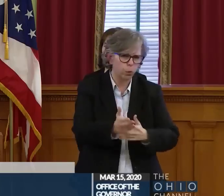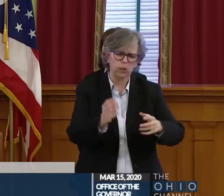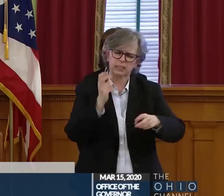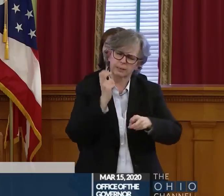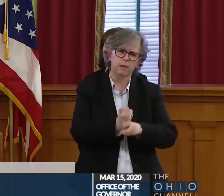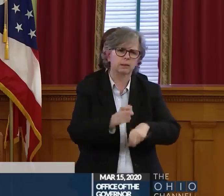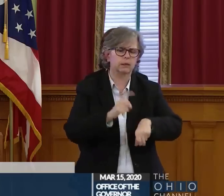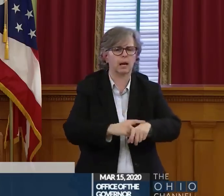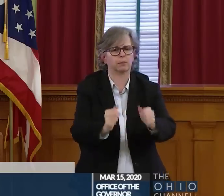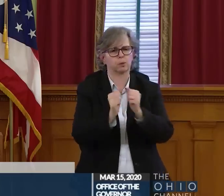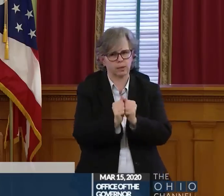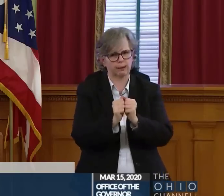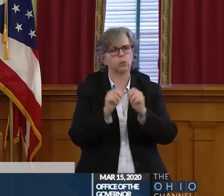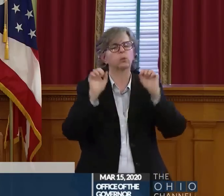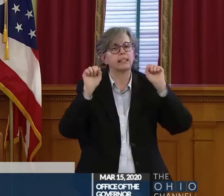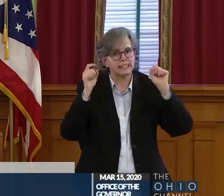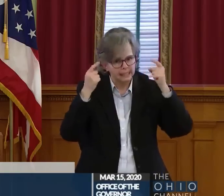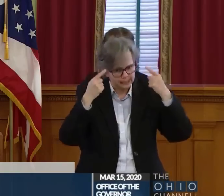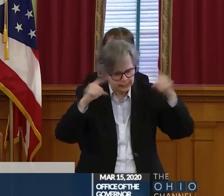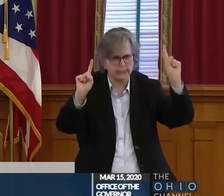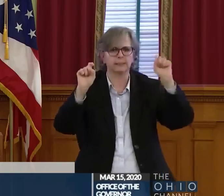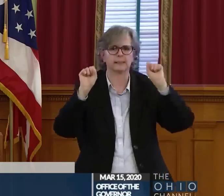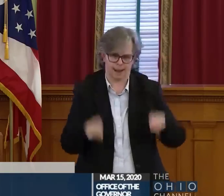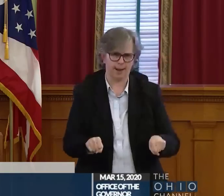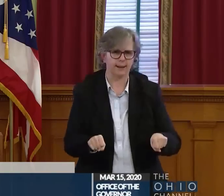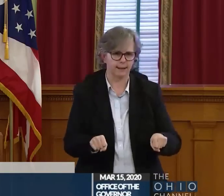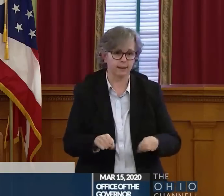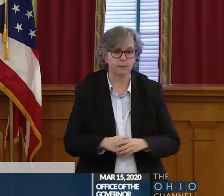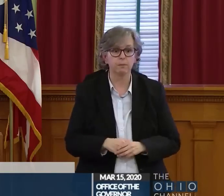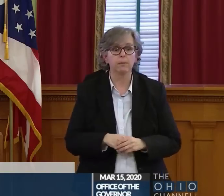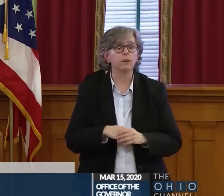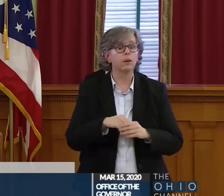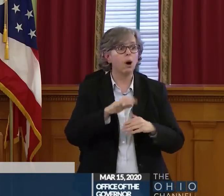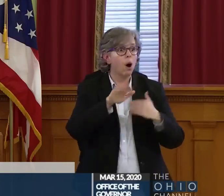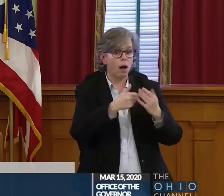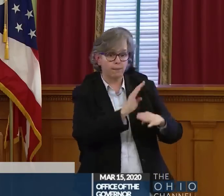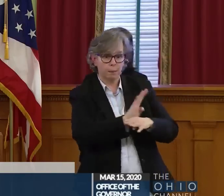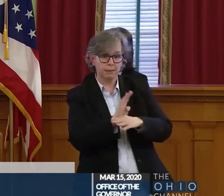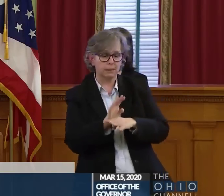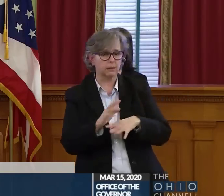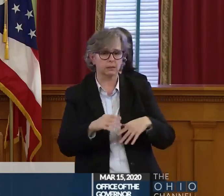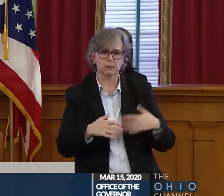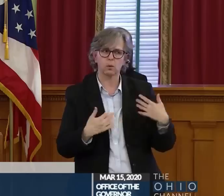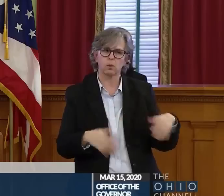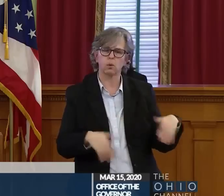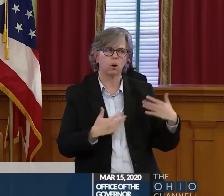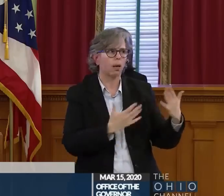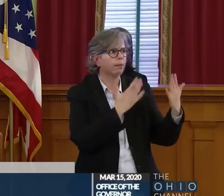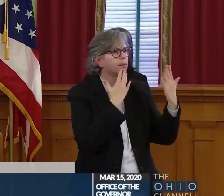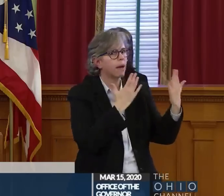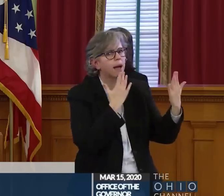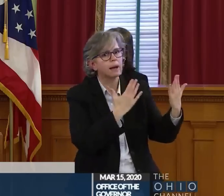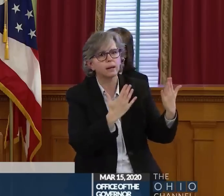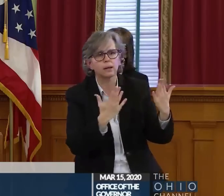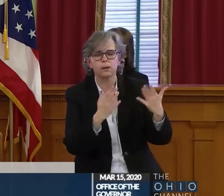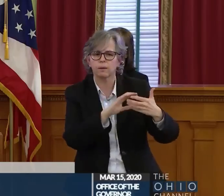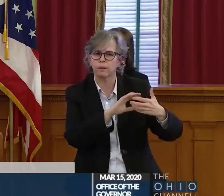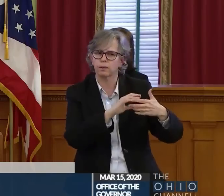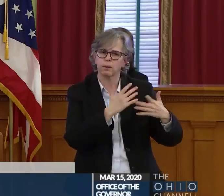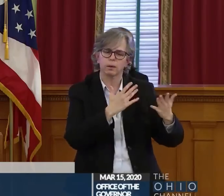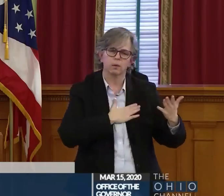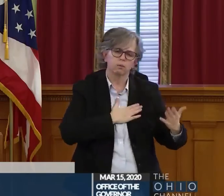to emphasize and thank all of the businesses who have been so accommodating at working with us to